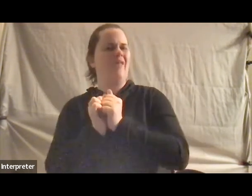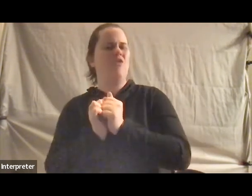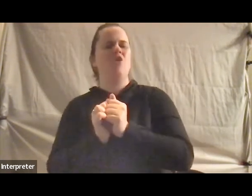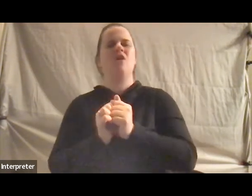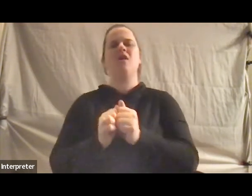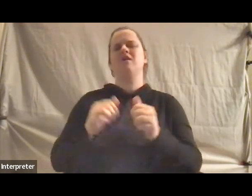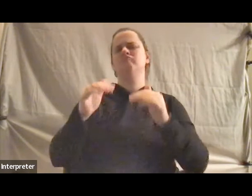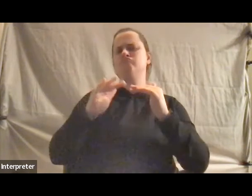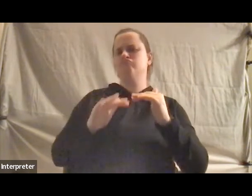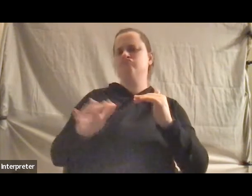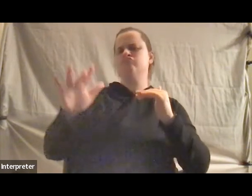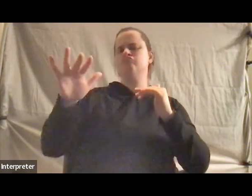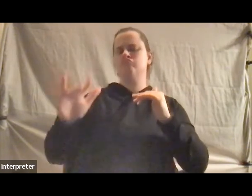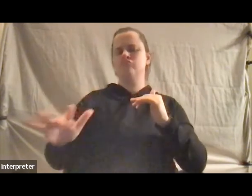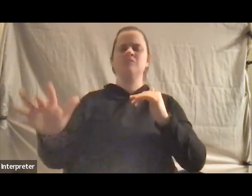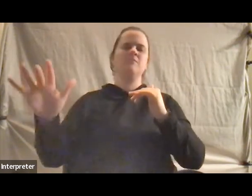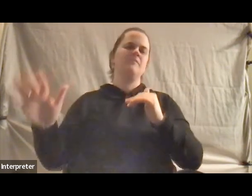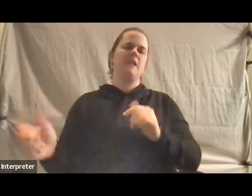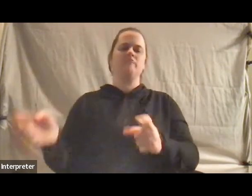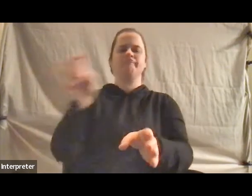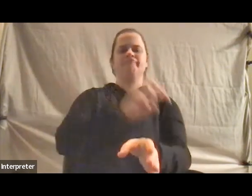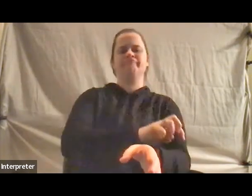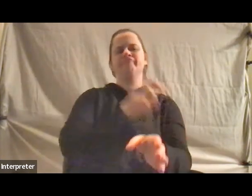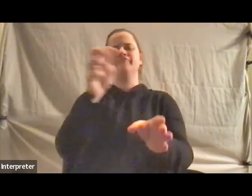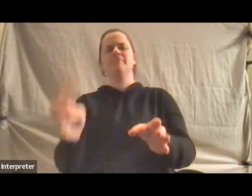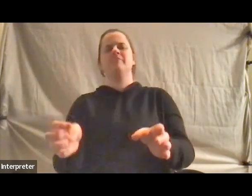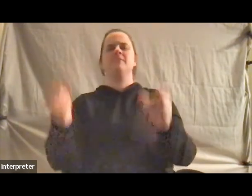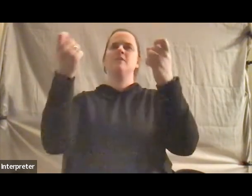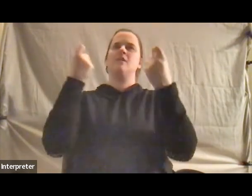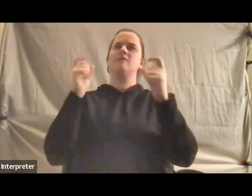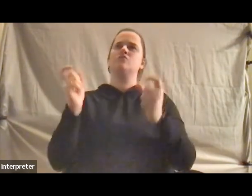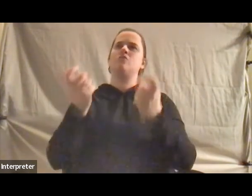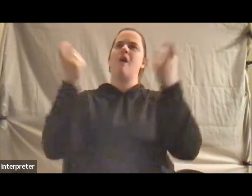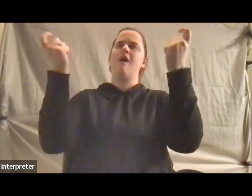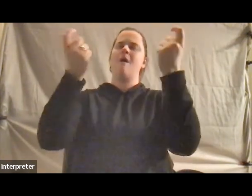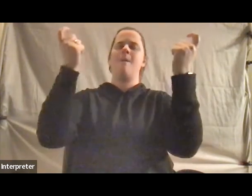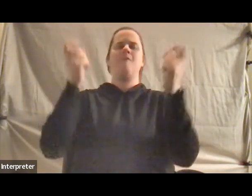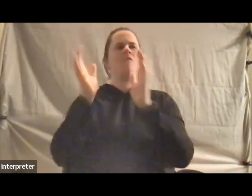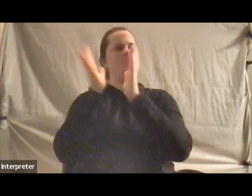And it can be fun to bounce through songs of triumph and praise or